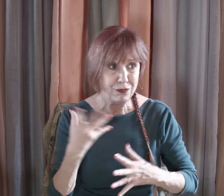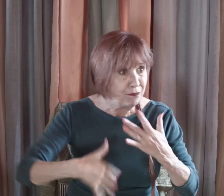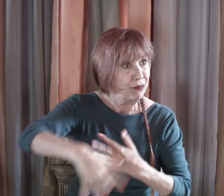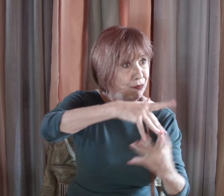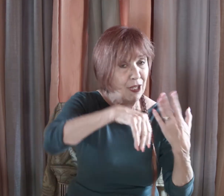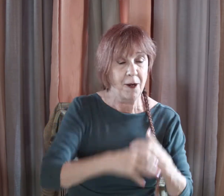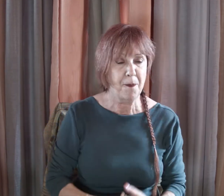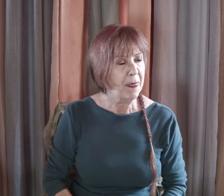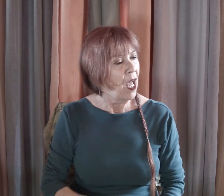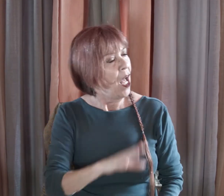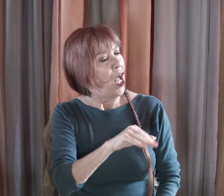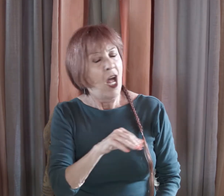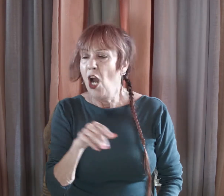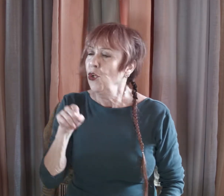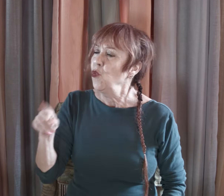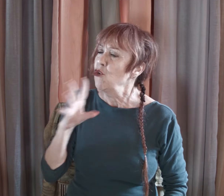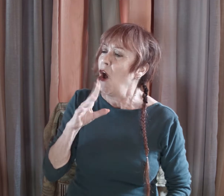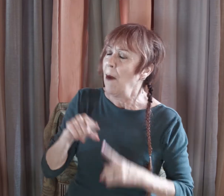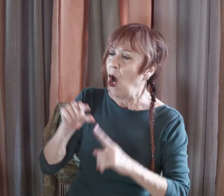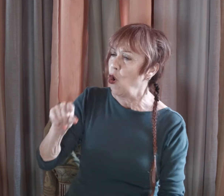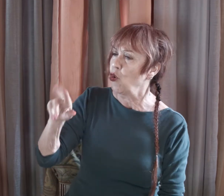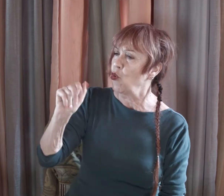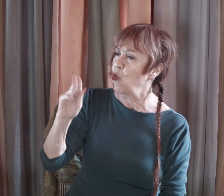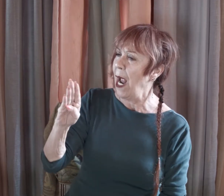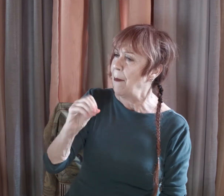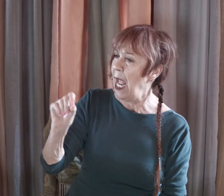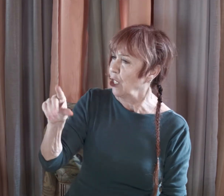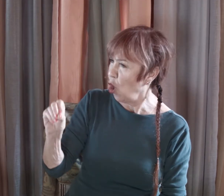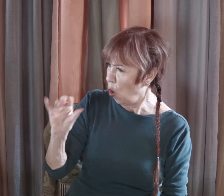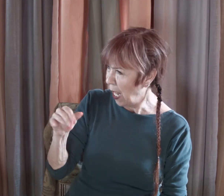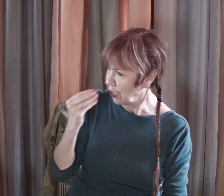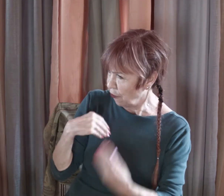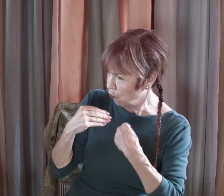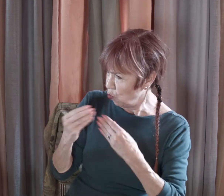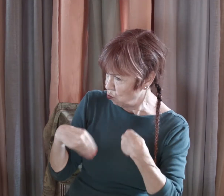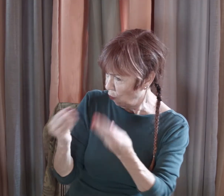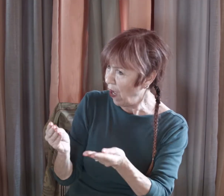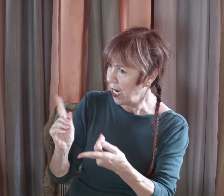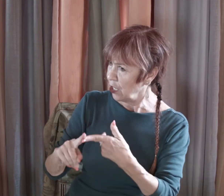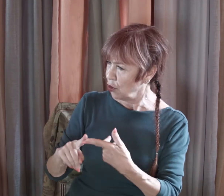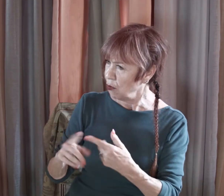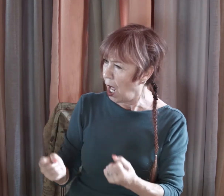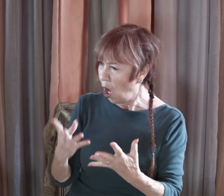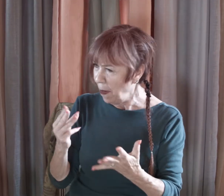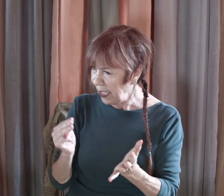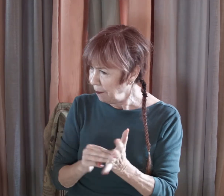much right now. The grab and go you were talking about, is that the food that is provided to the how